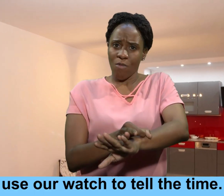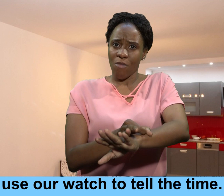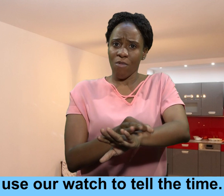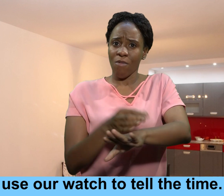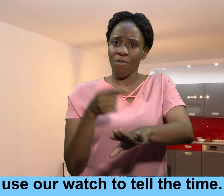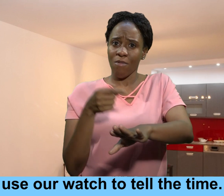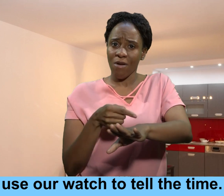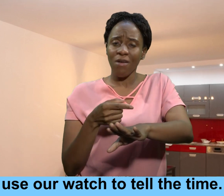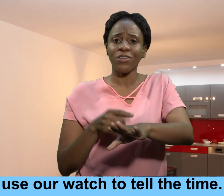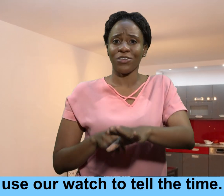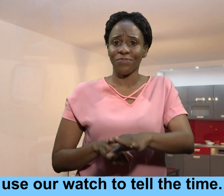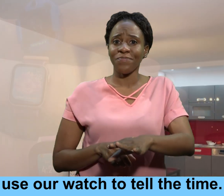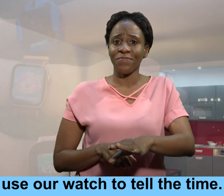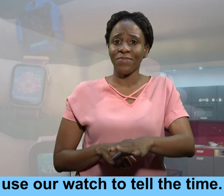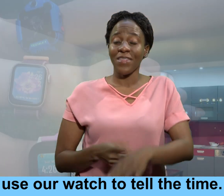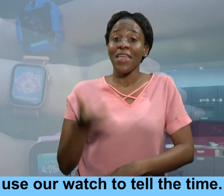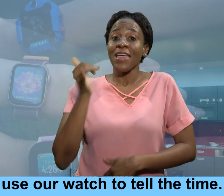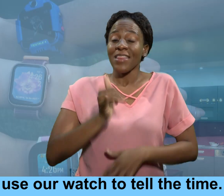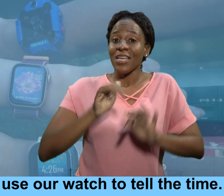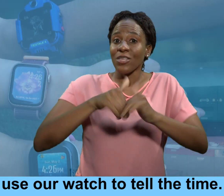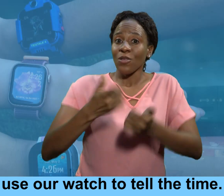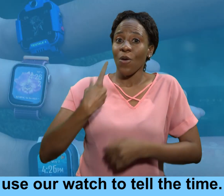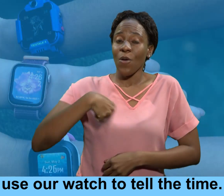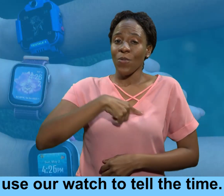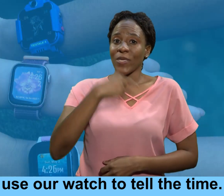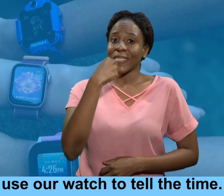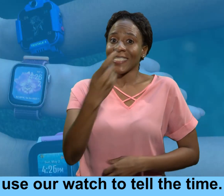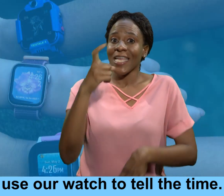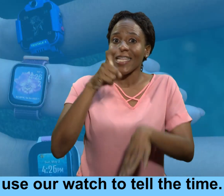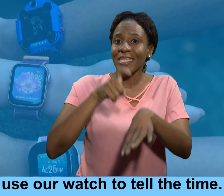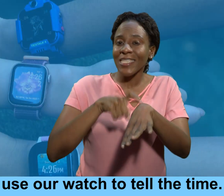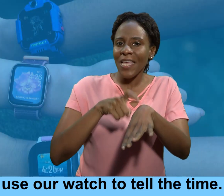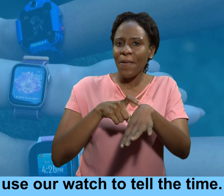Maybe we can use our watch to tell the time.